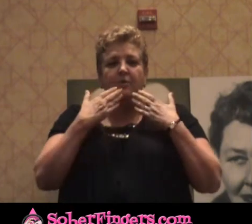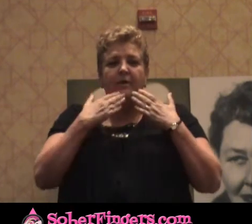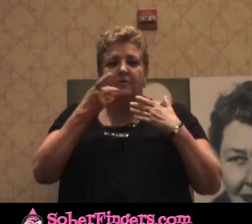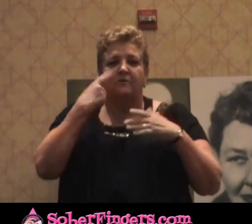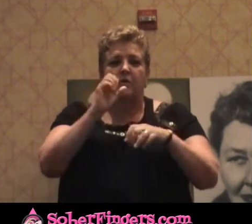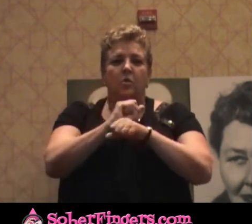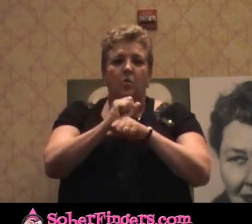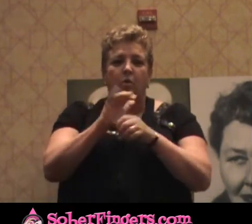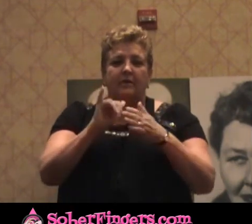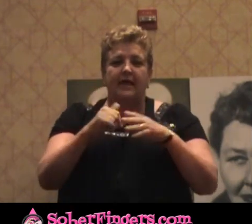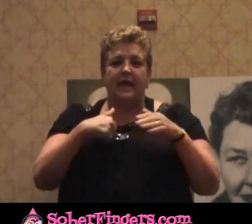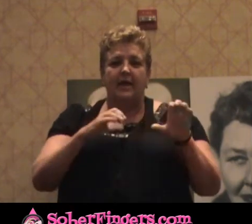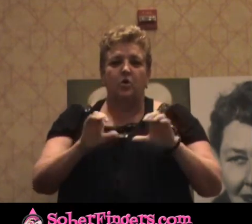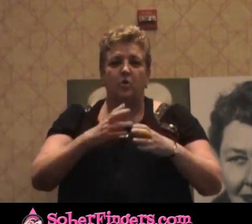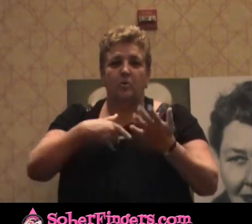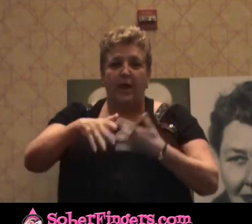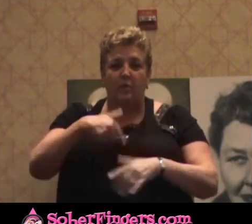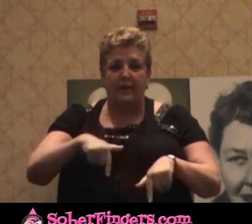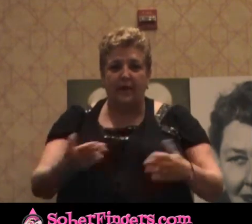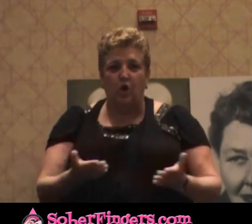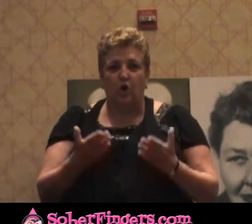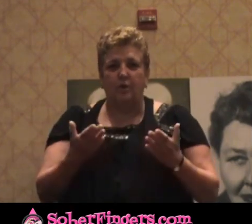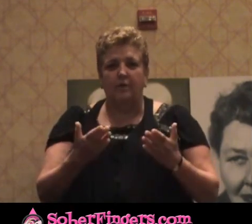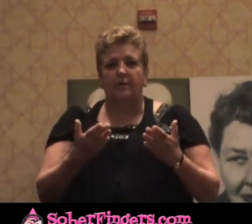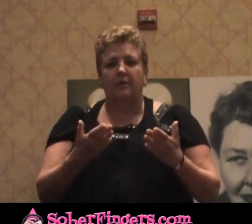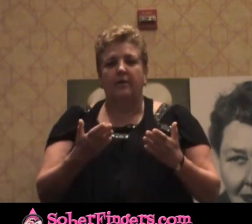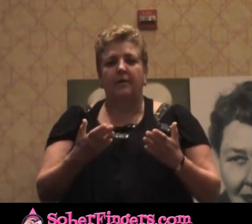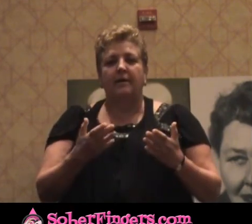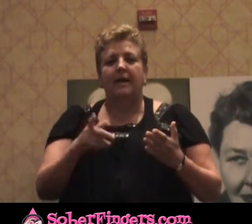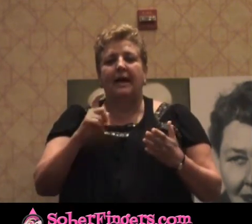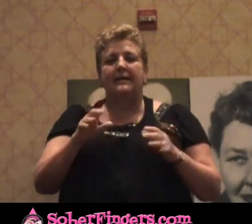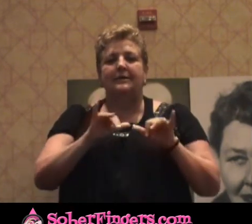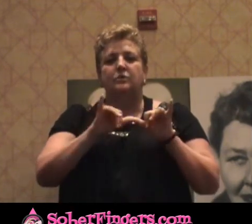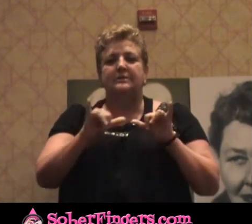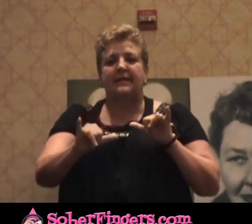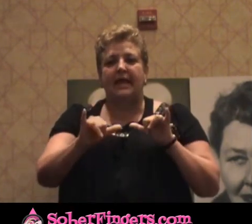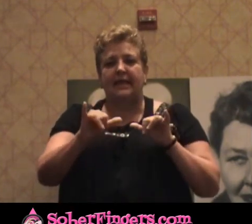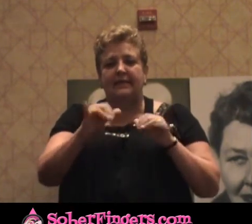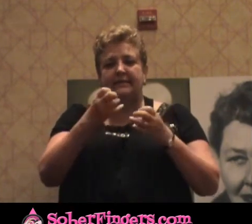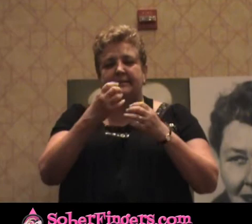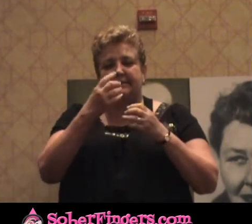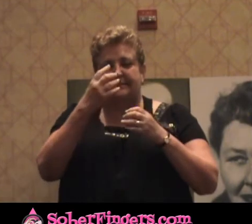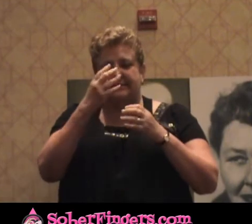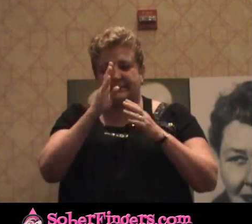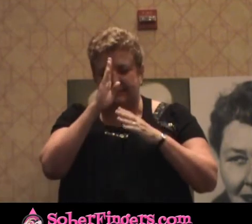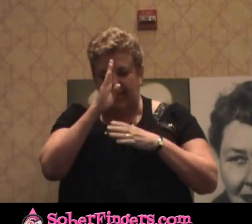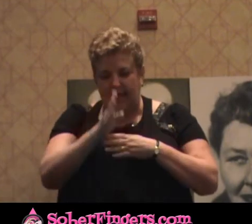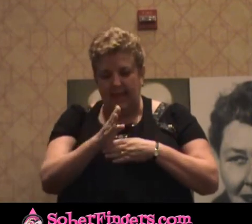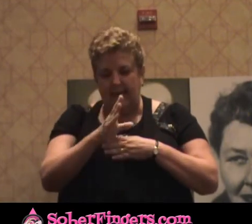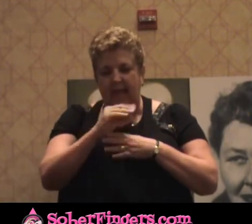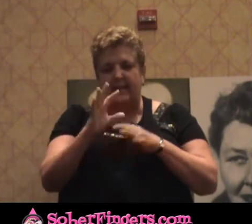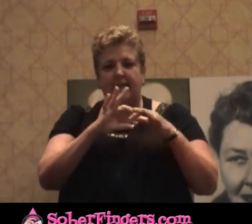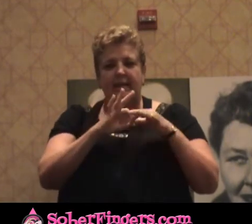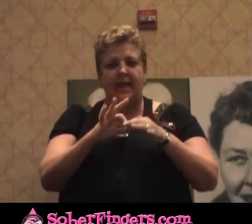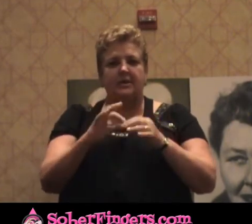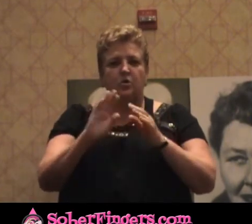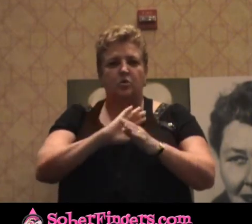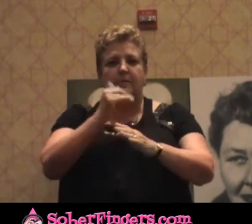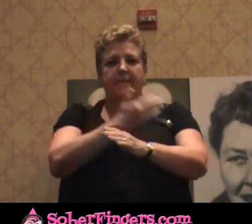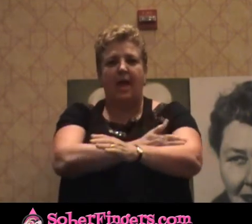here. I need to stay sane and connected to this power so that when something like that happens,